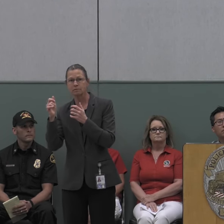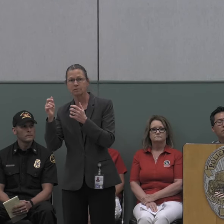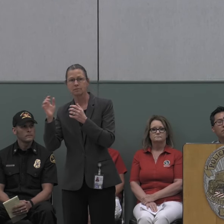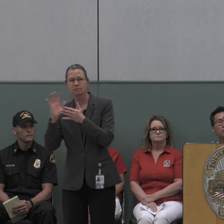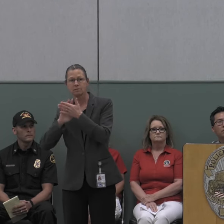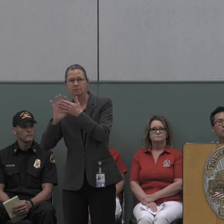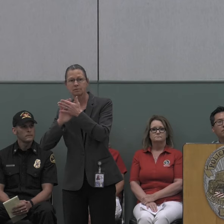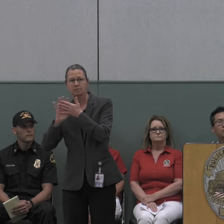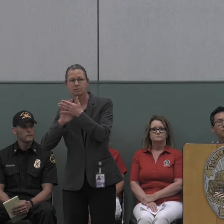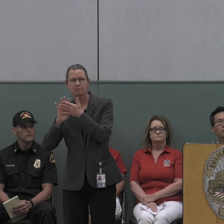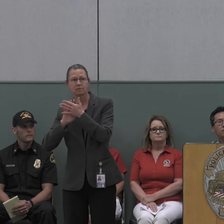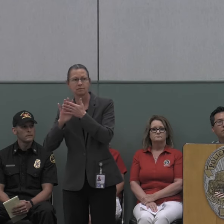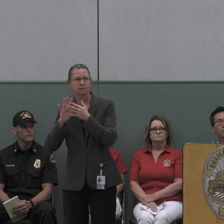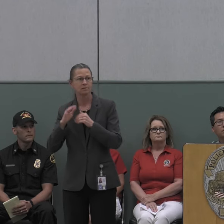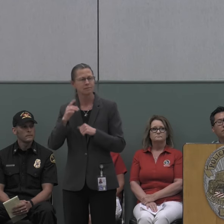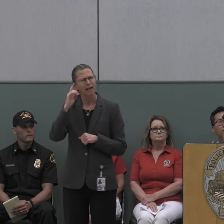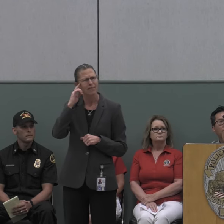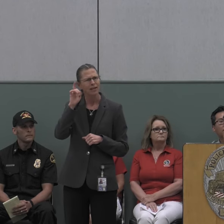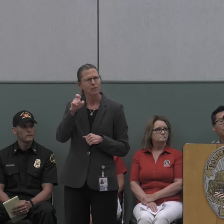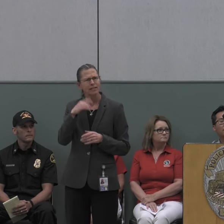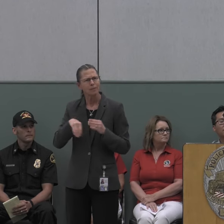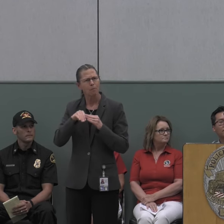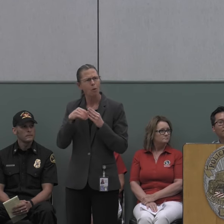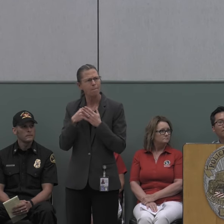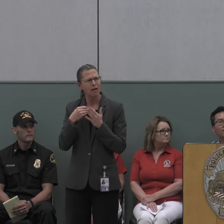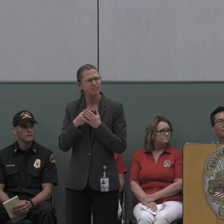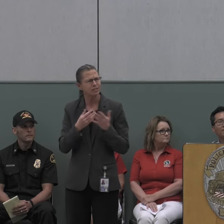Mr. Strand, we're going to need more budget.